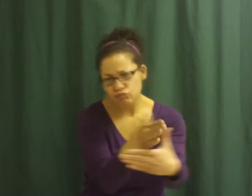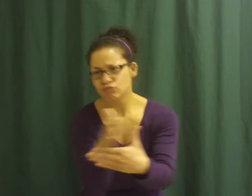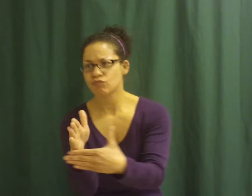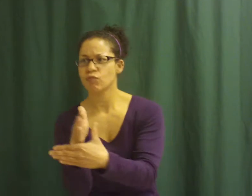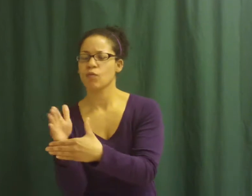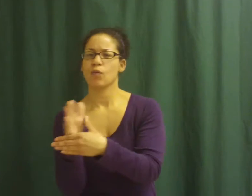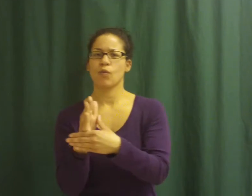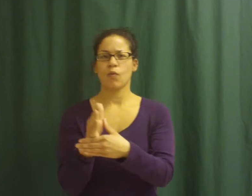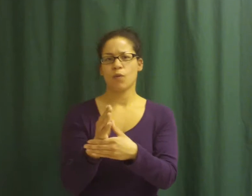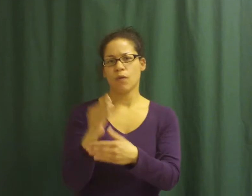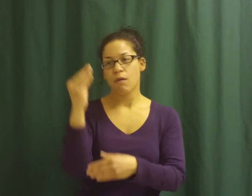wisdom.